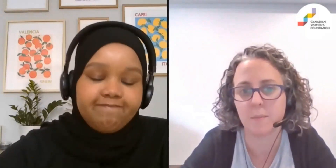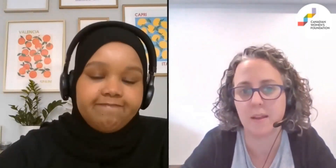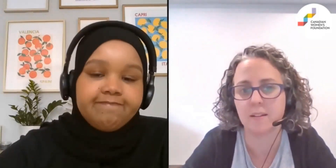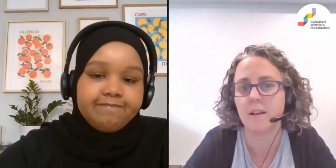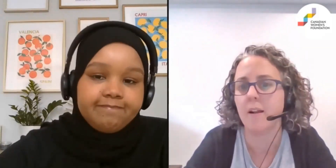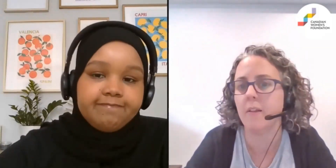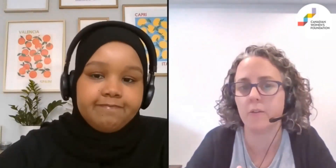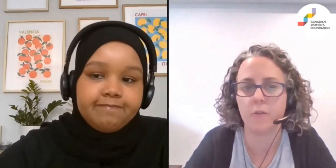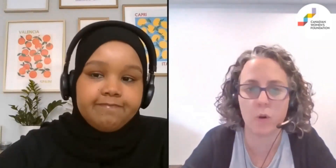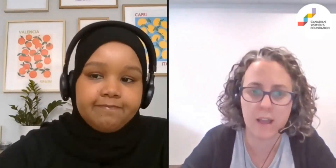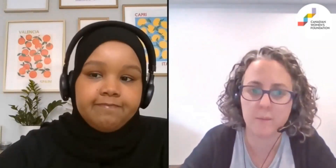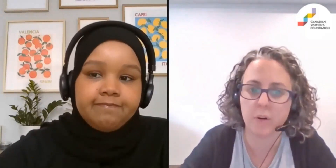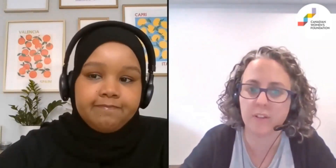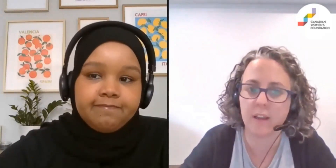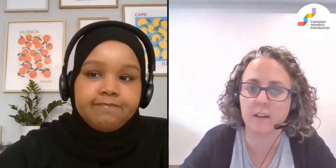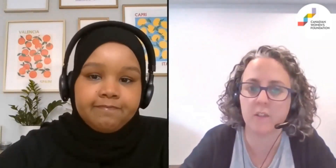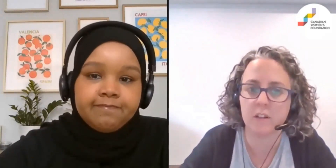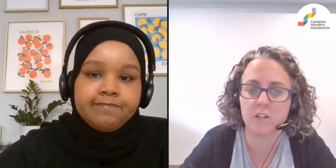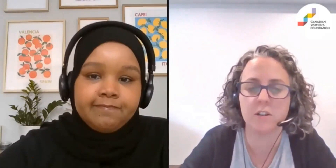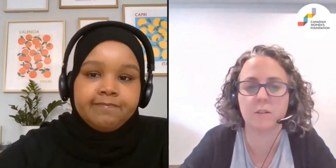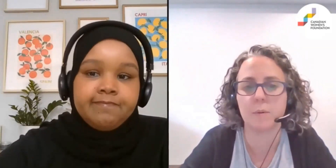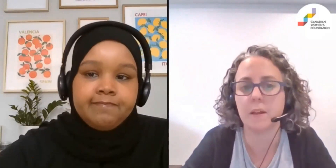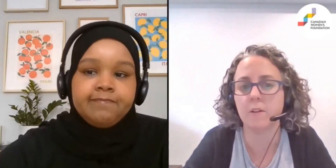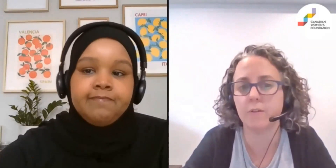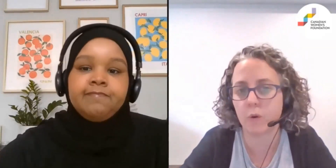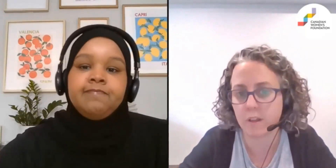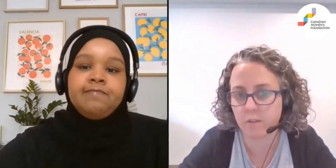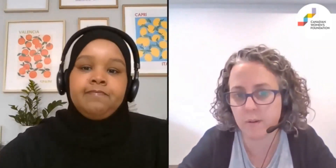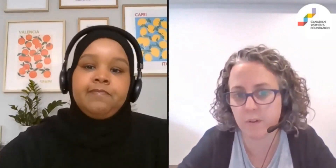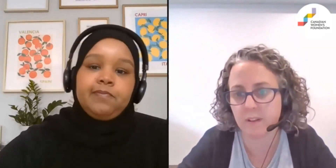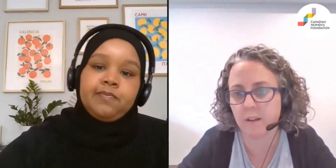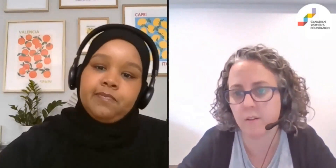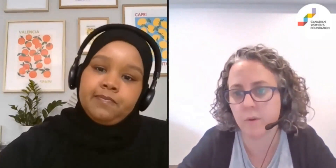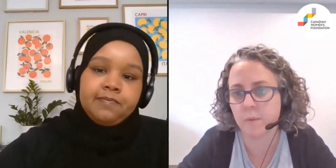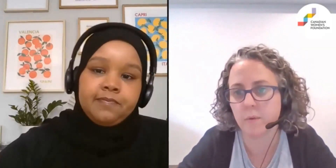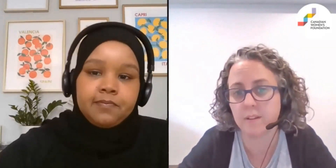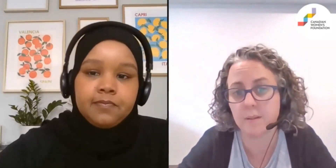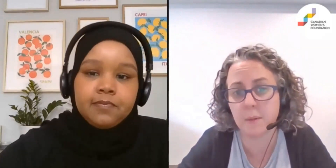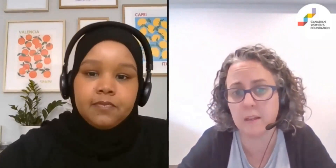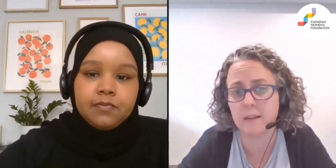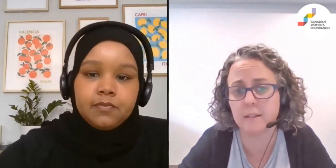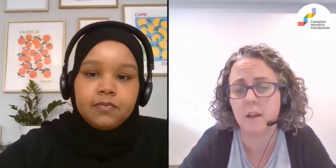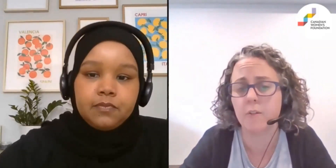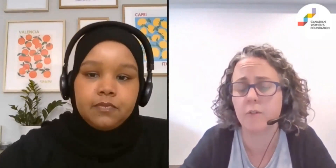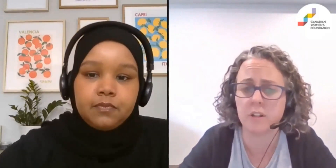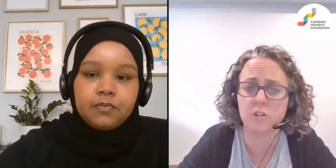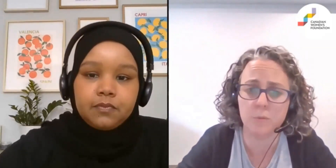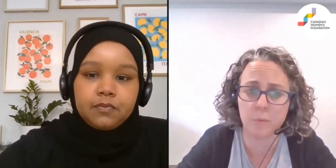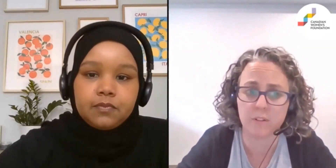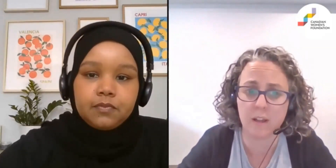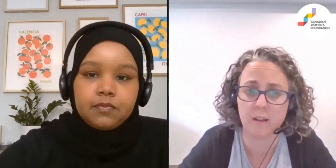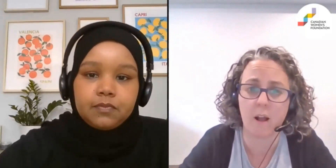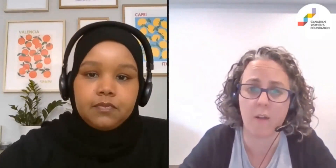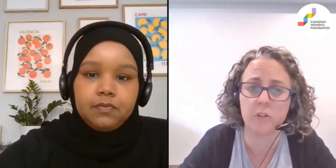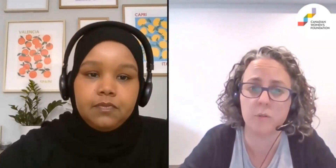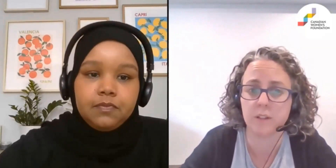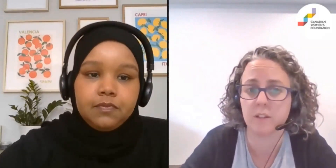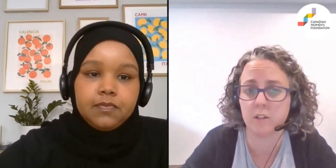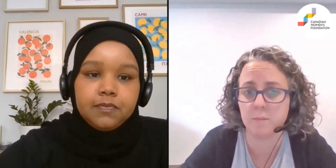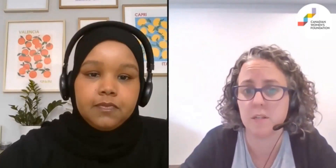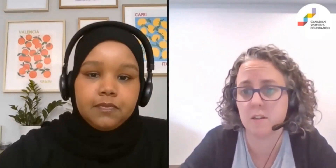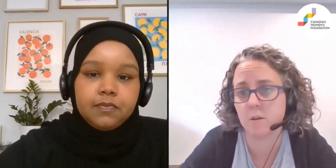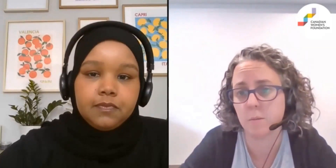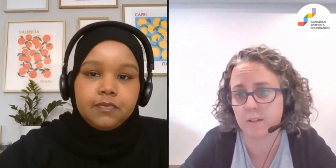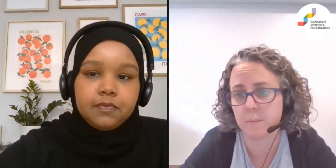extra expense. 48% of Indigenous women, 43% of women with disabilities, 42% of